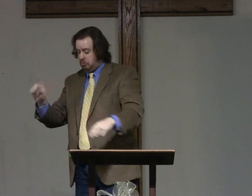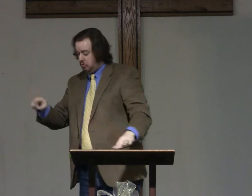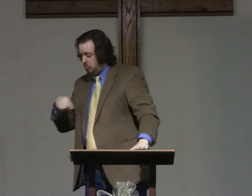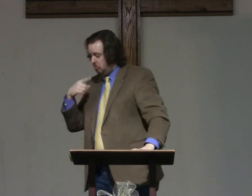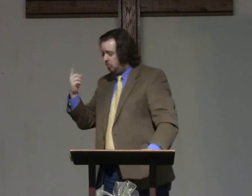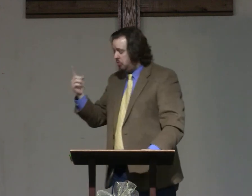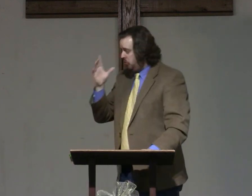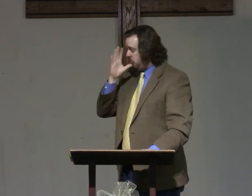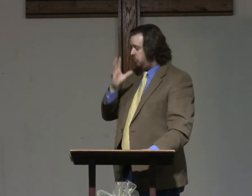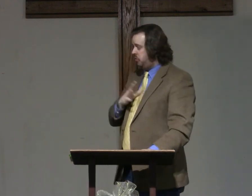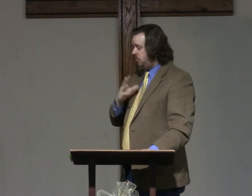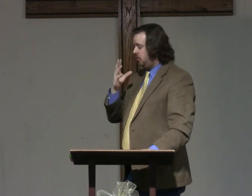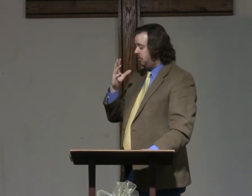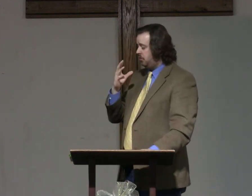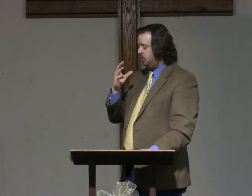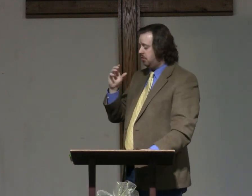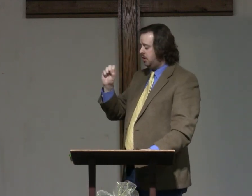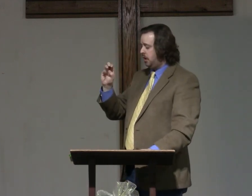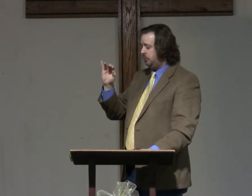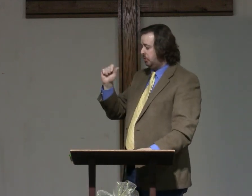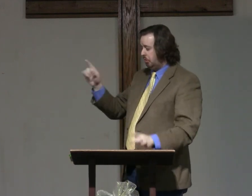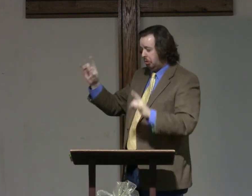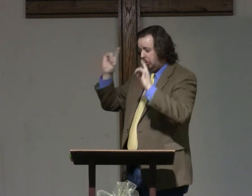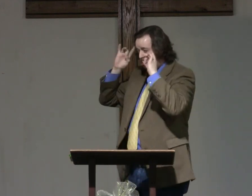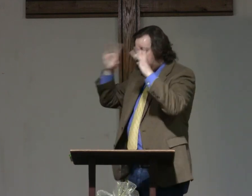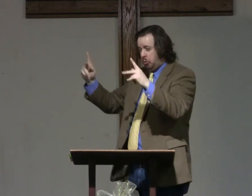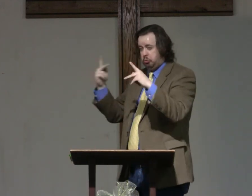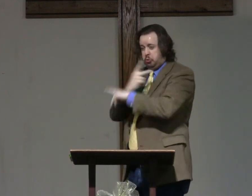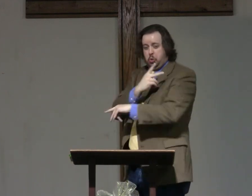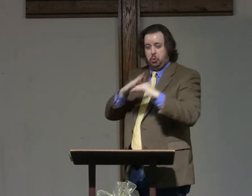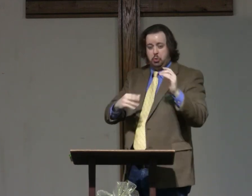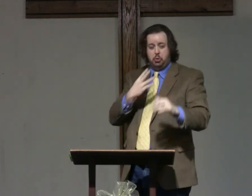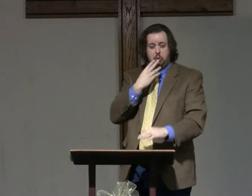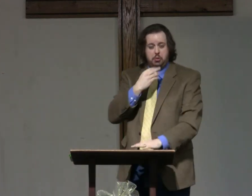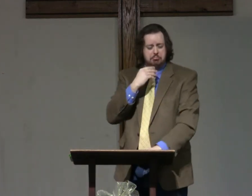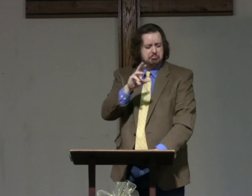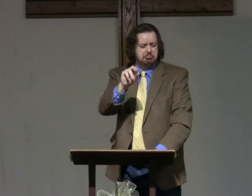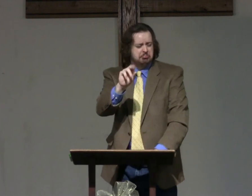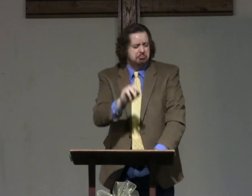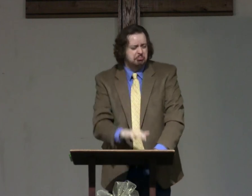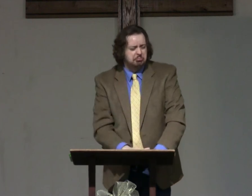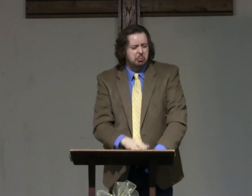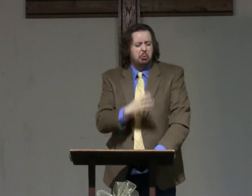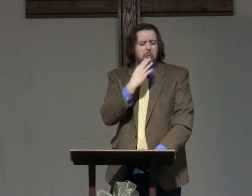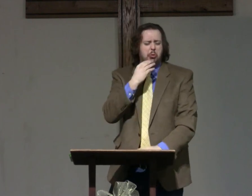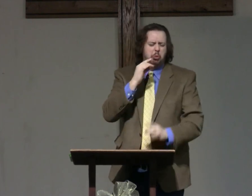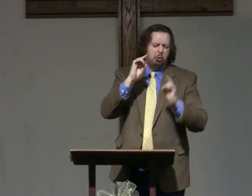Their religion included the idols of the neighboring countries.